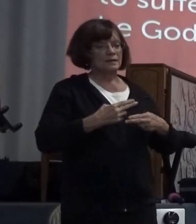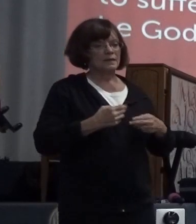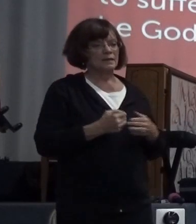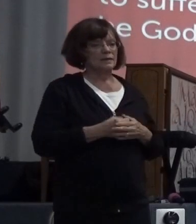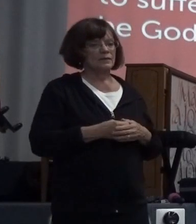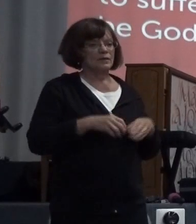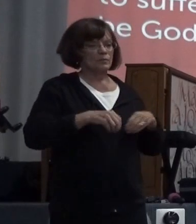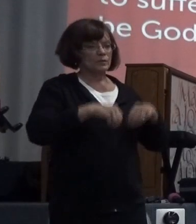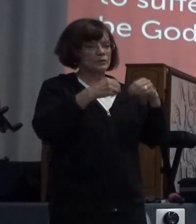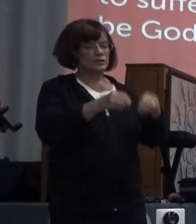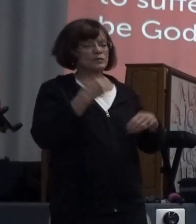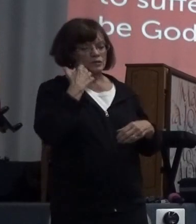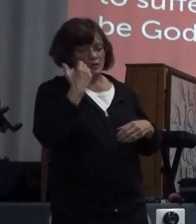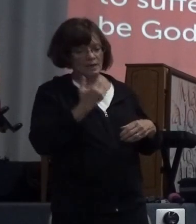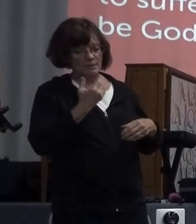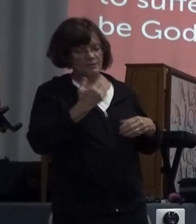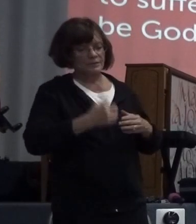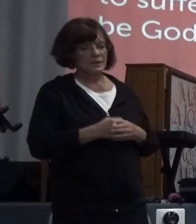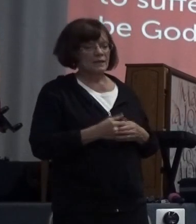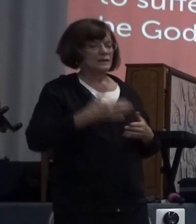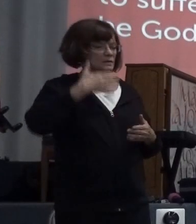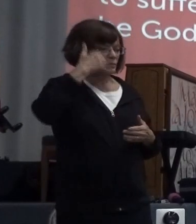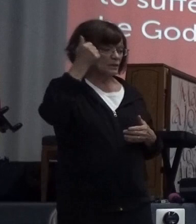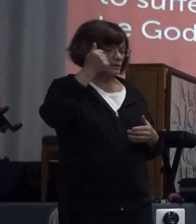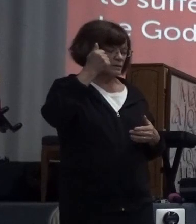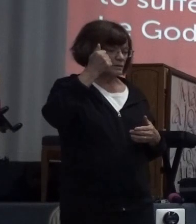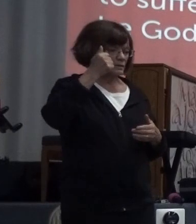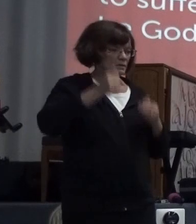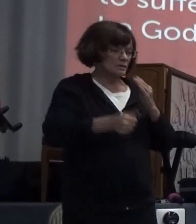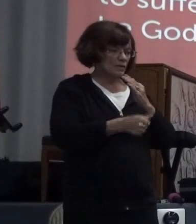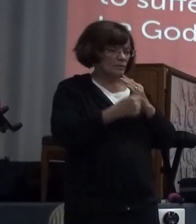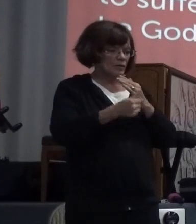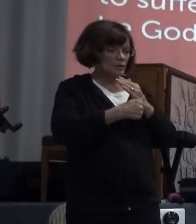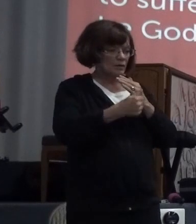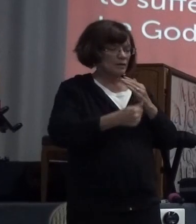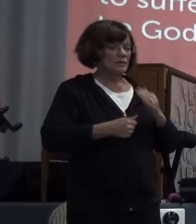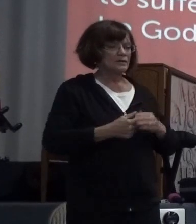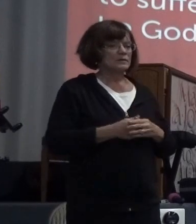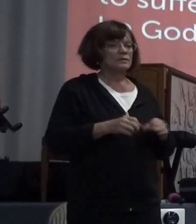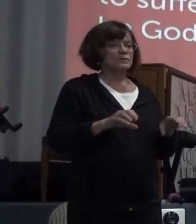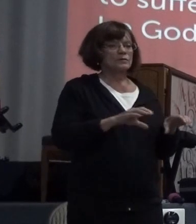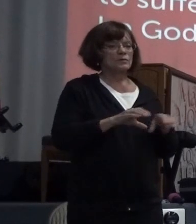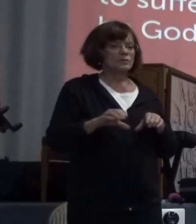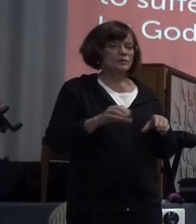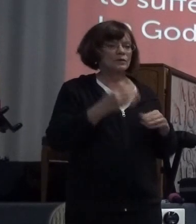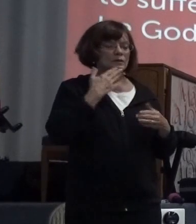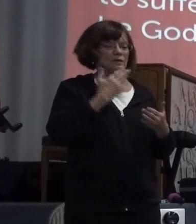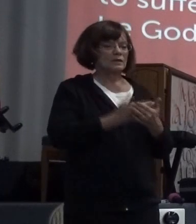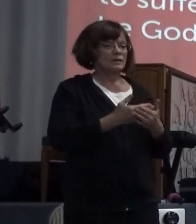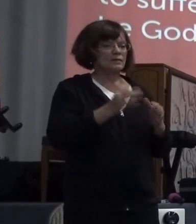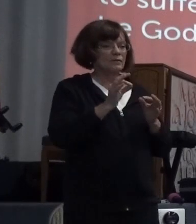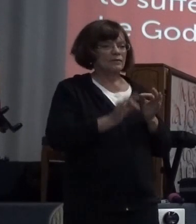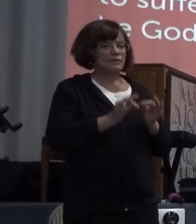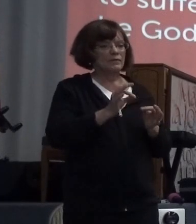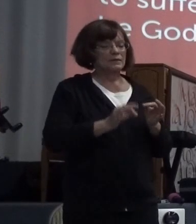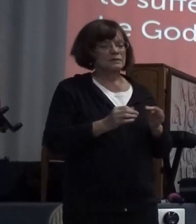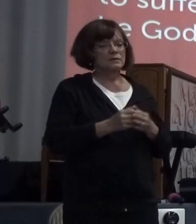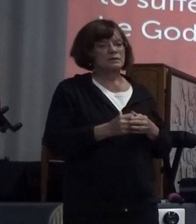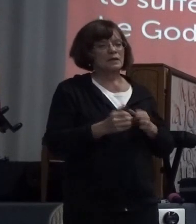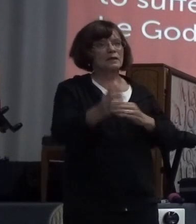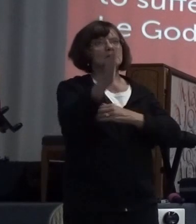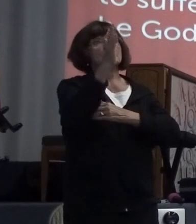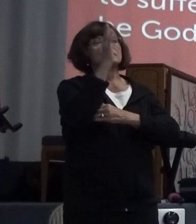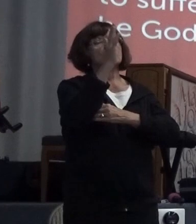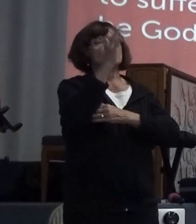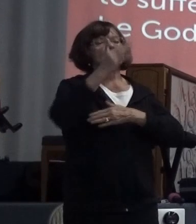to shame. For it is better to suffer for doing good, if that should be God's will, than for doing